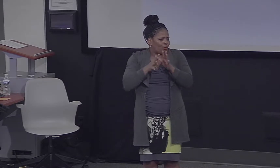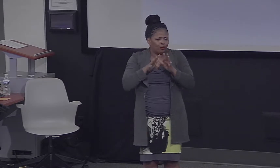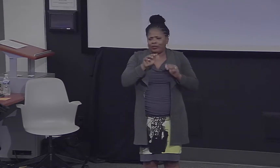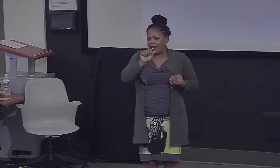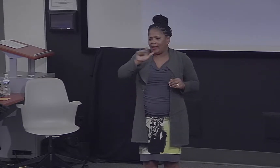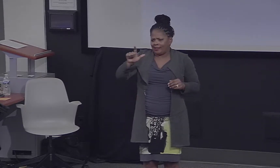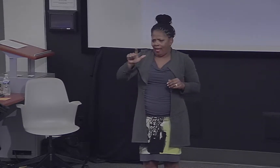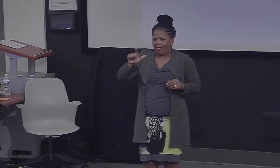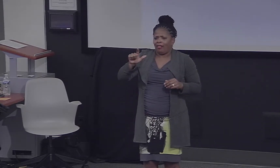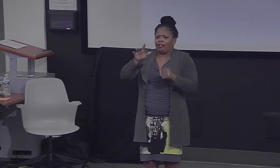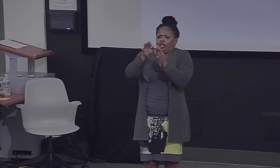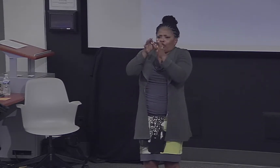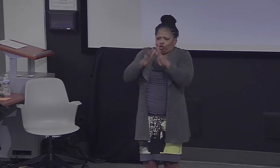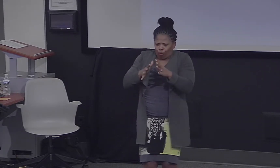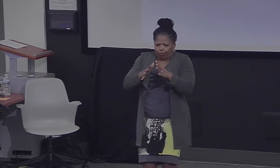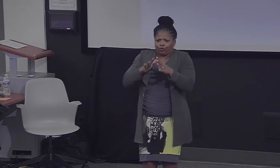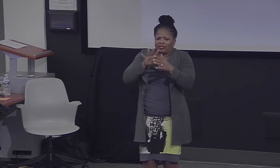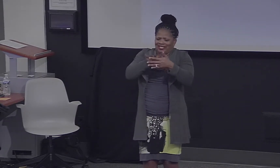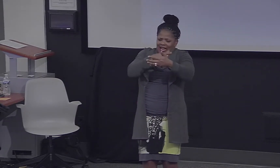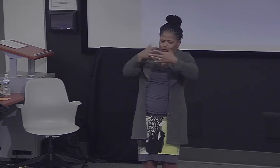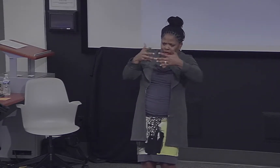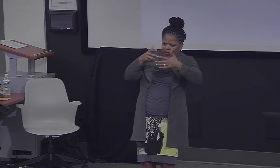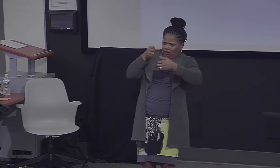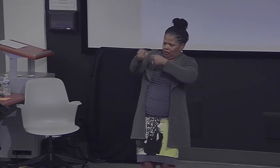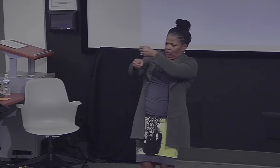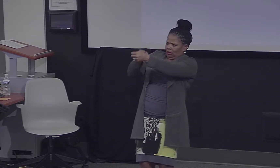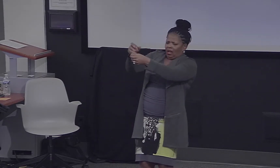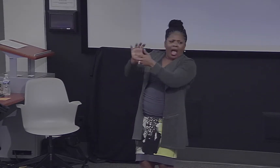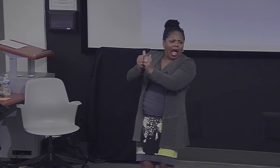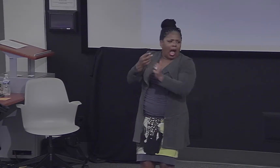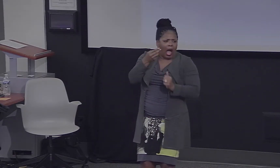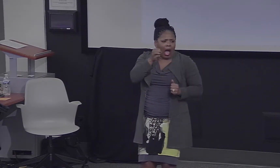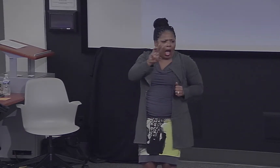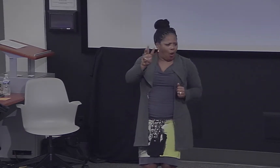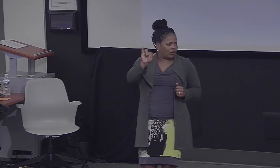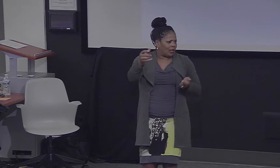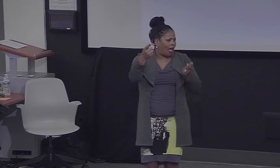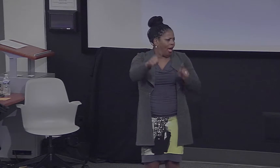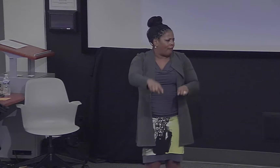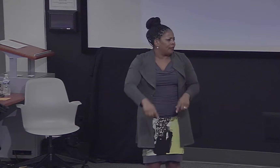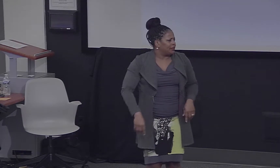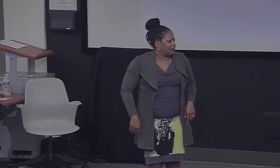So I started out wanting to understand, how does scheduling happen?